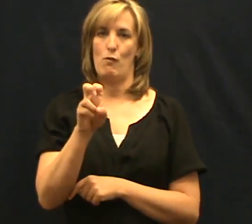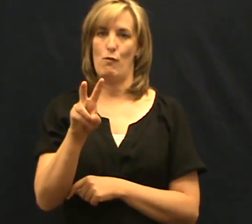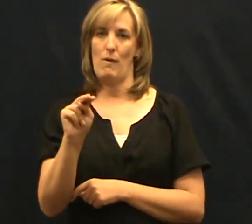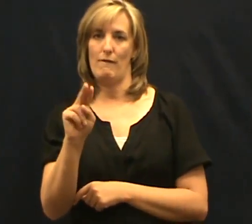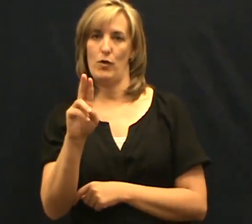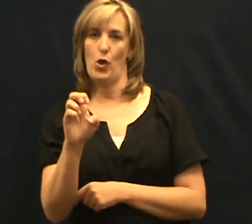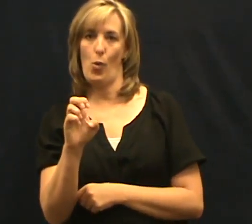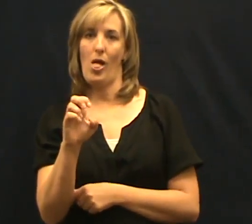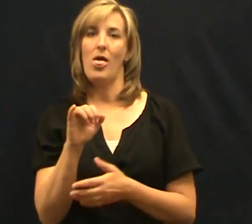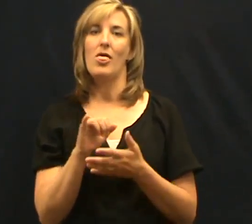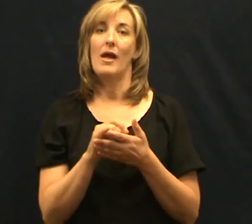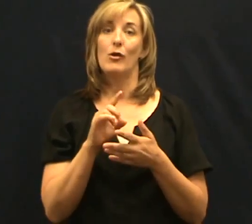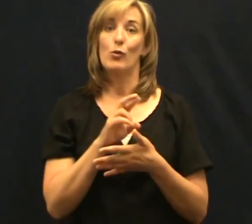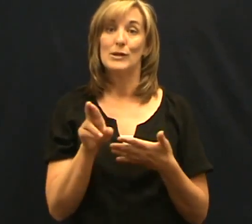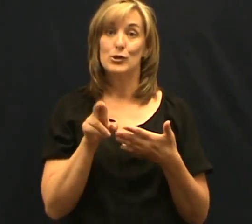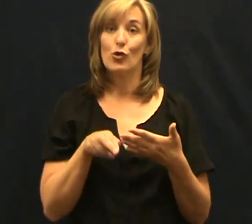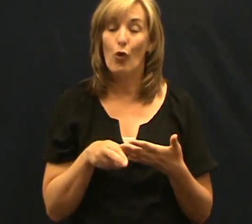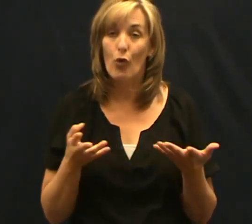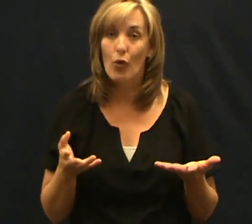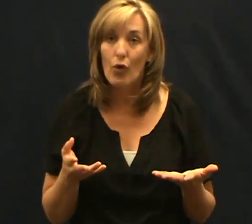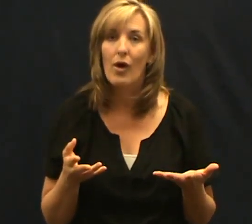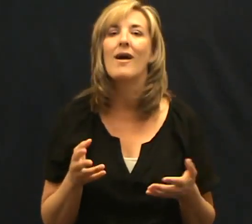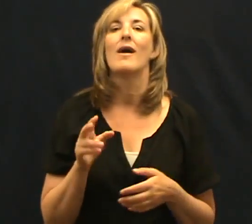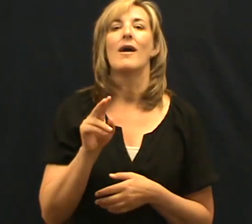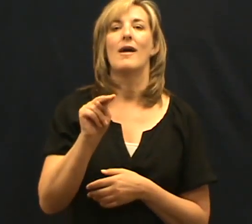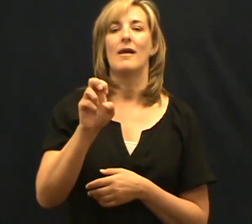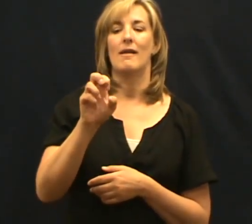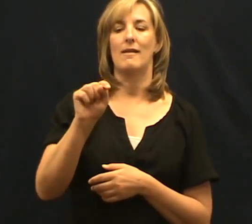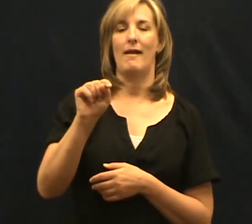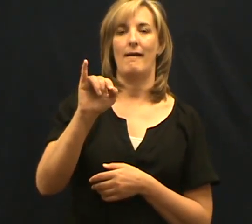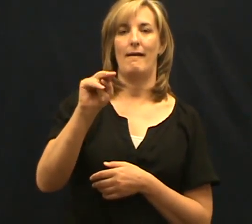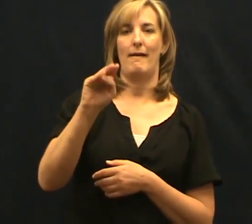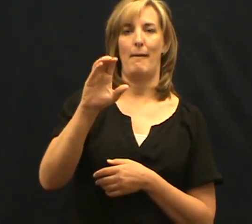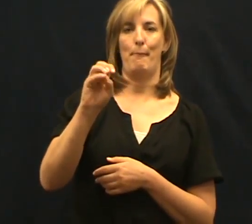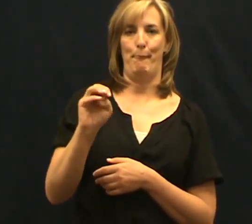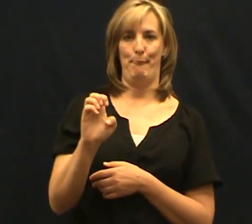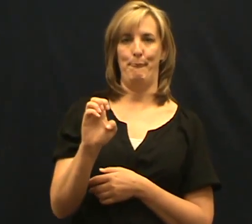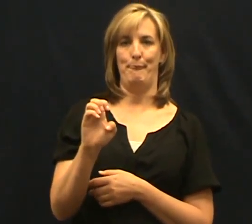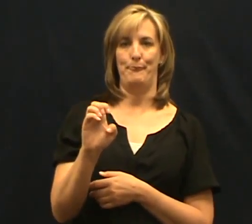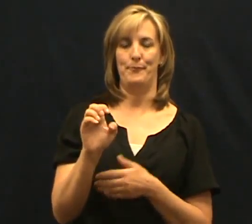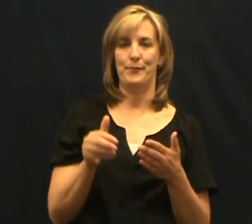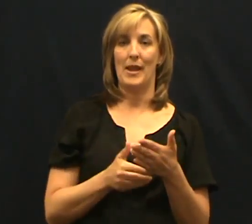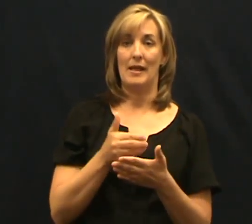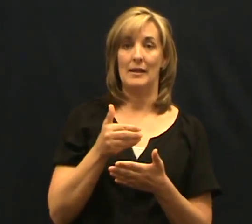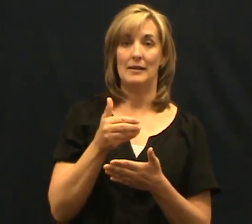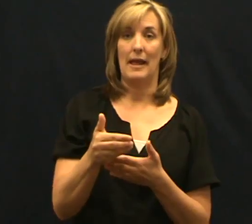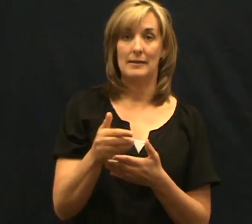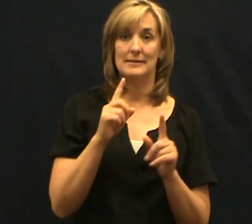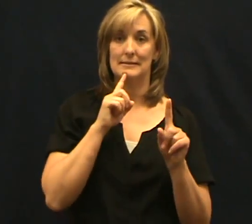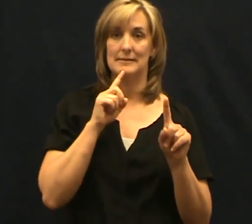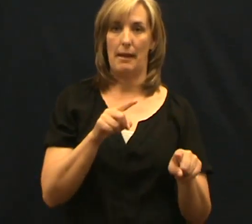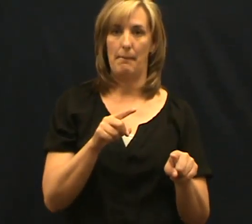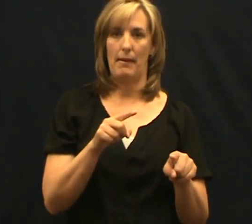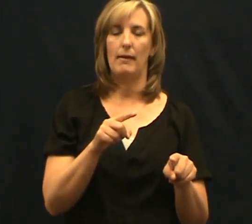case, we had net income of $600. The next statement is the statement of retained earnings. Again,